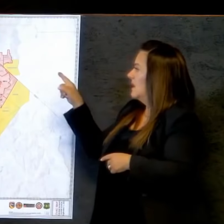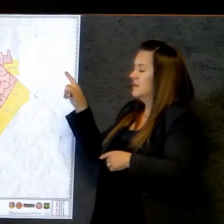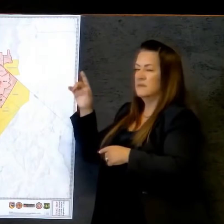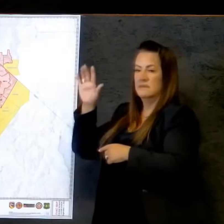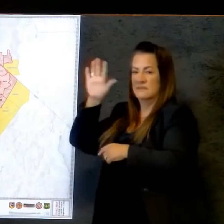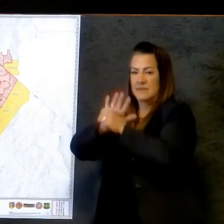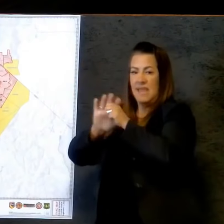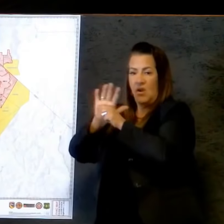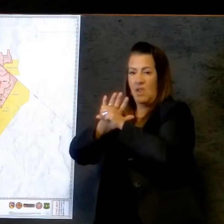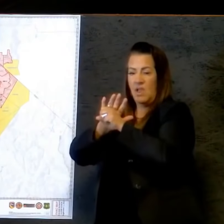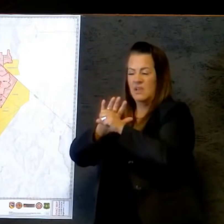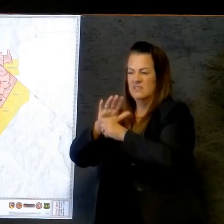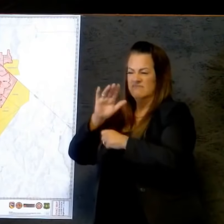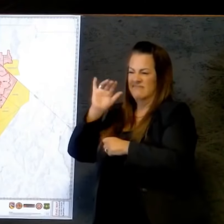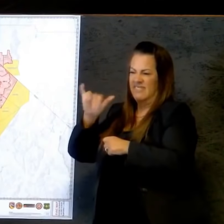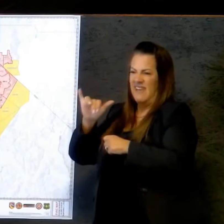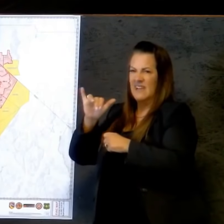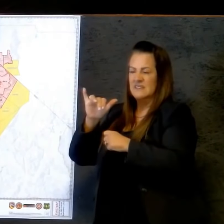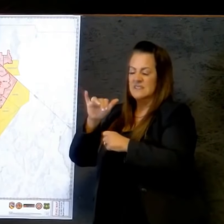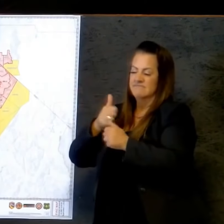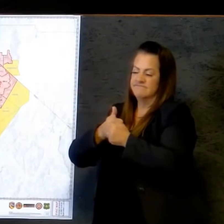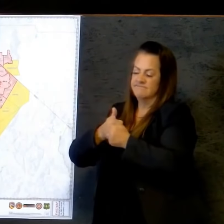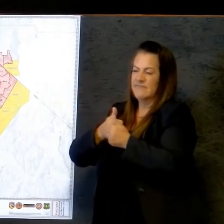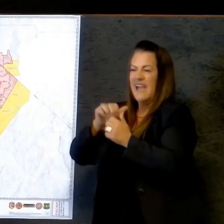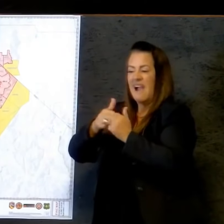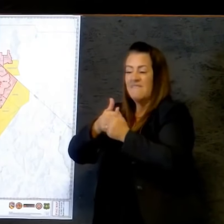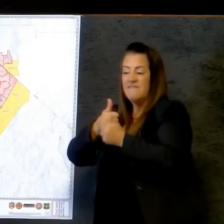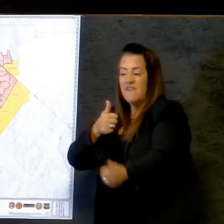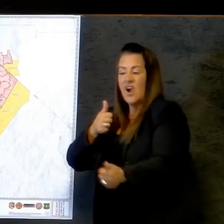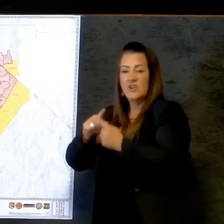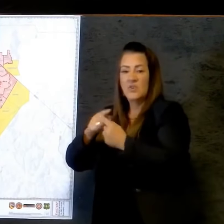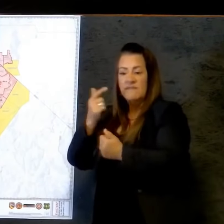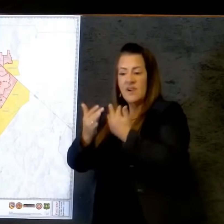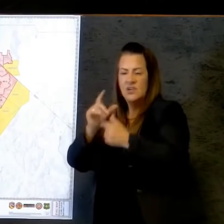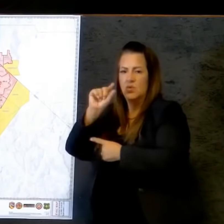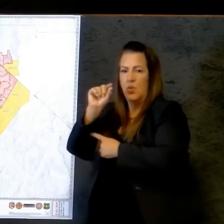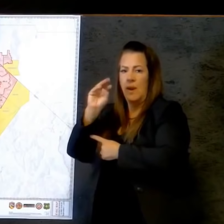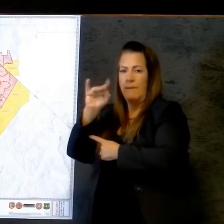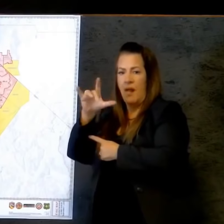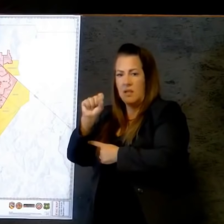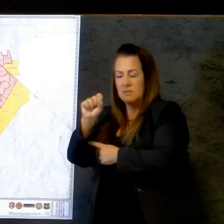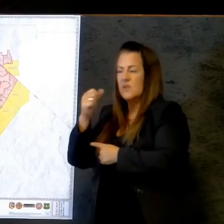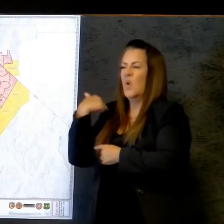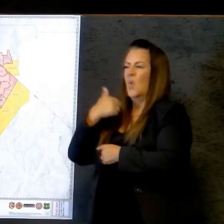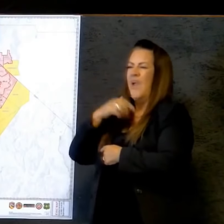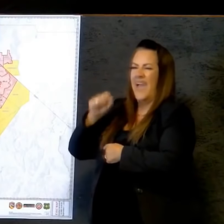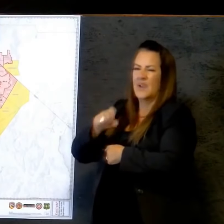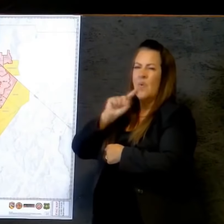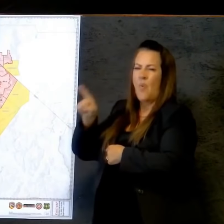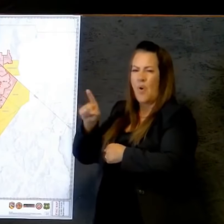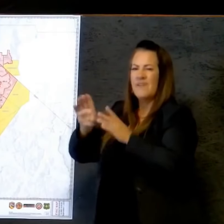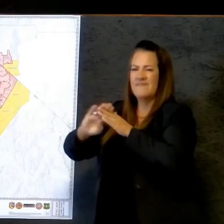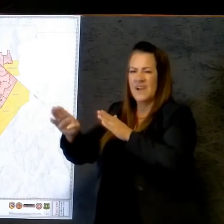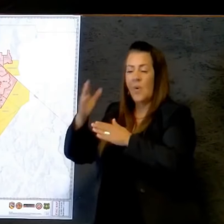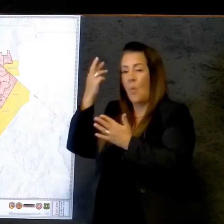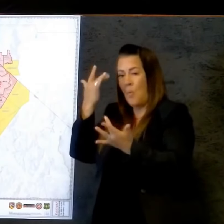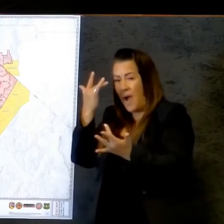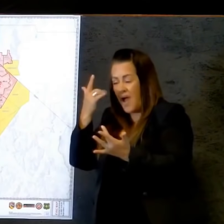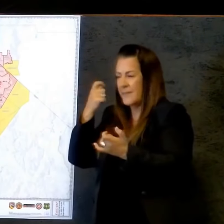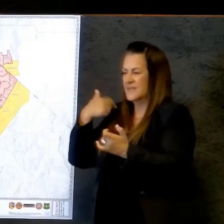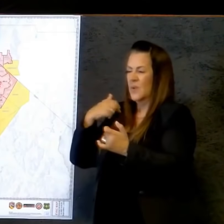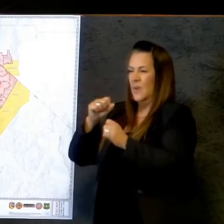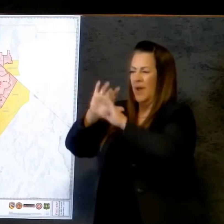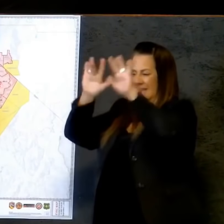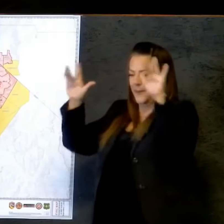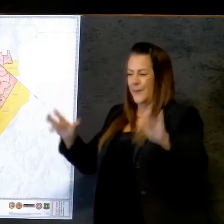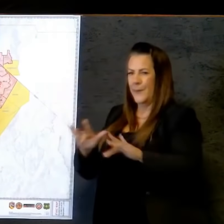like 20 miles away from the fire. So although this is in red and we did a mandatory evacuation in order to clear the basin here,